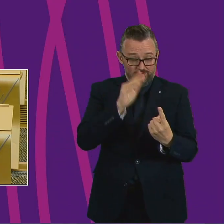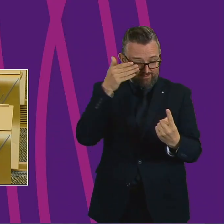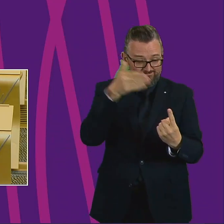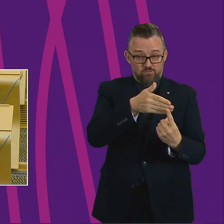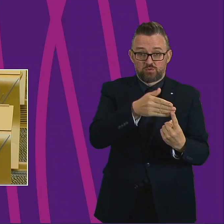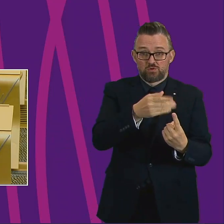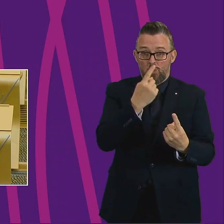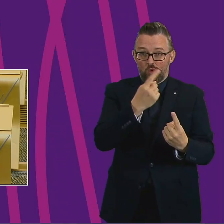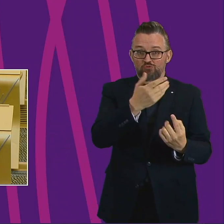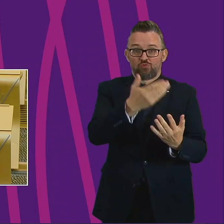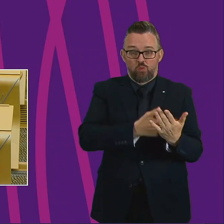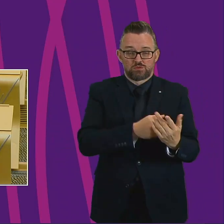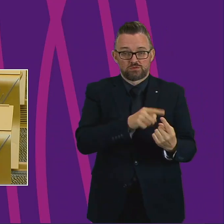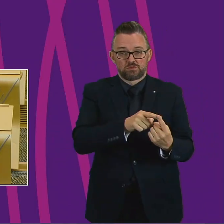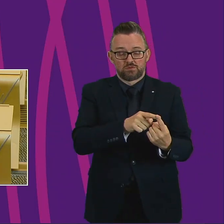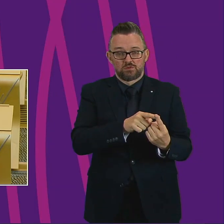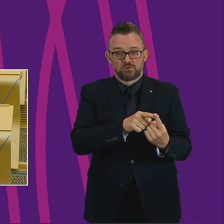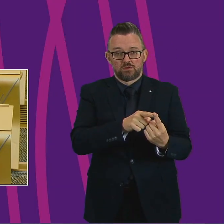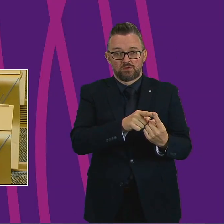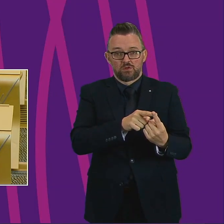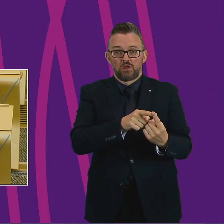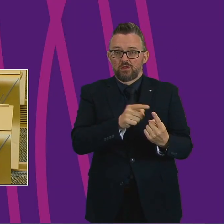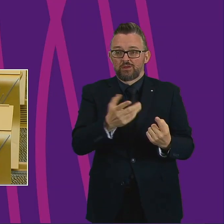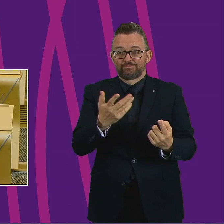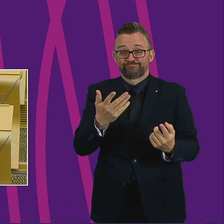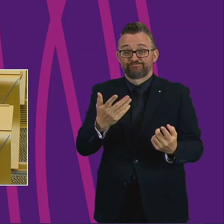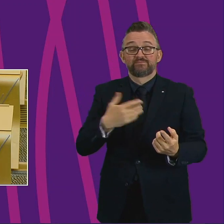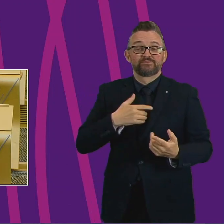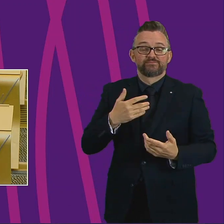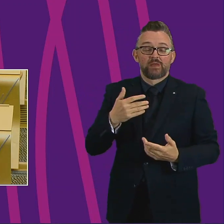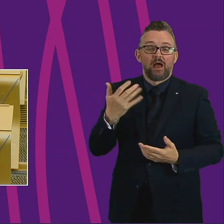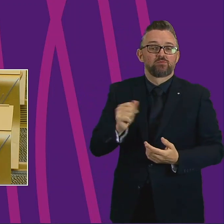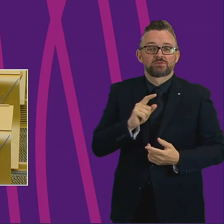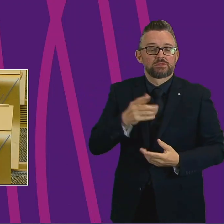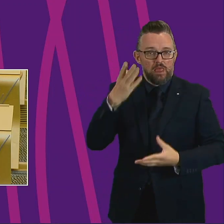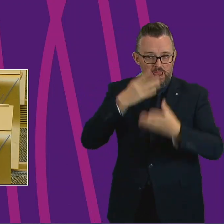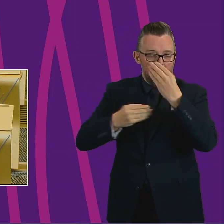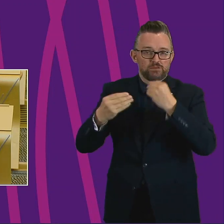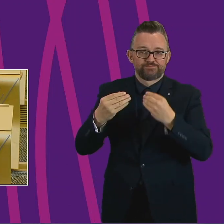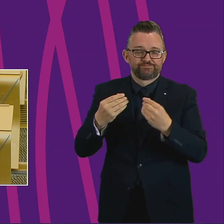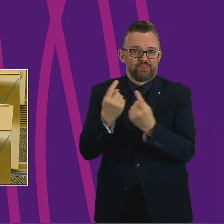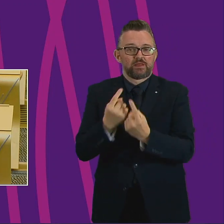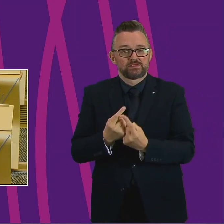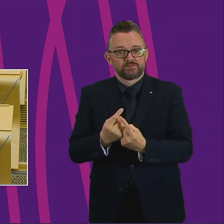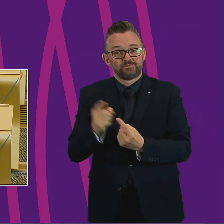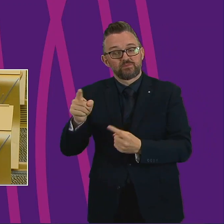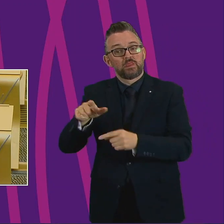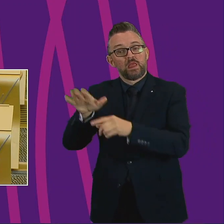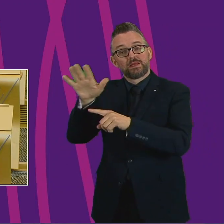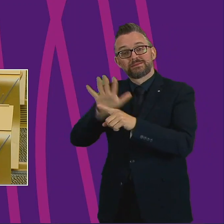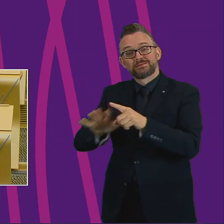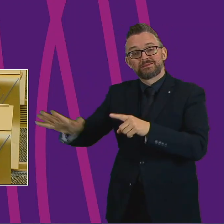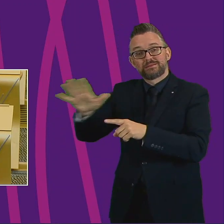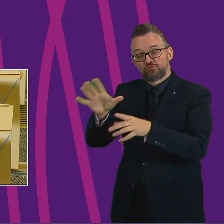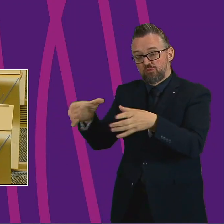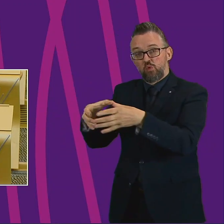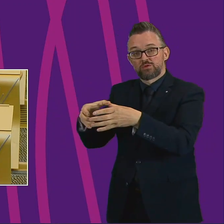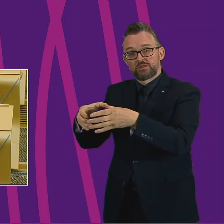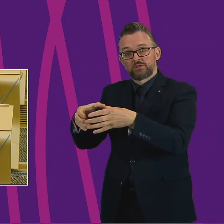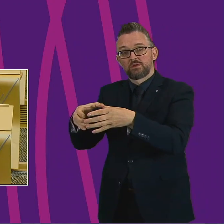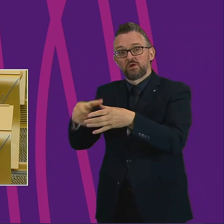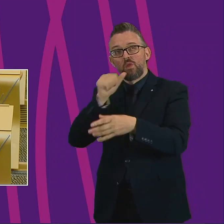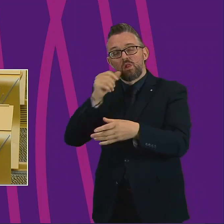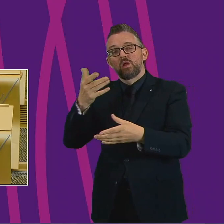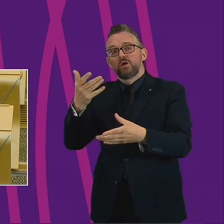hope we will discuss later, notwithstanding that, there are clear lessons in that. The national body will hold those lessons around single rooms, for